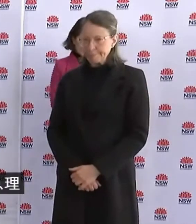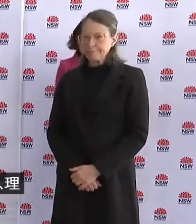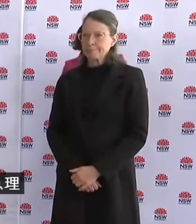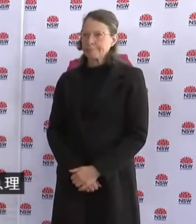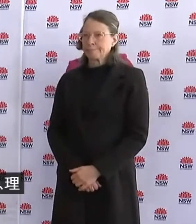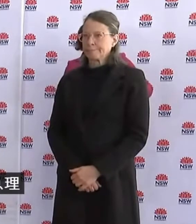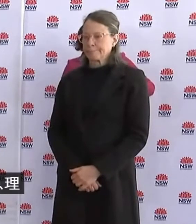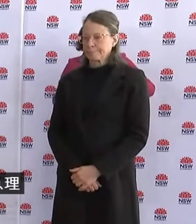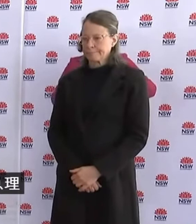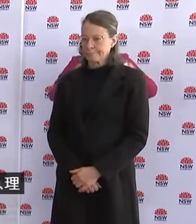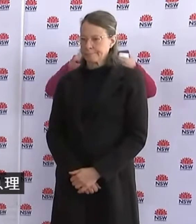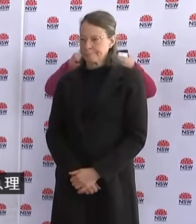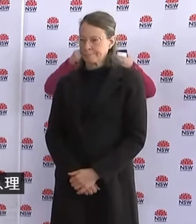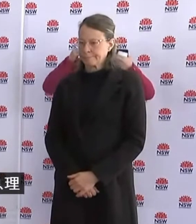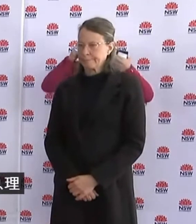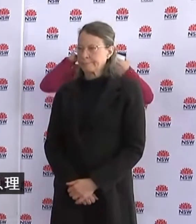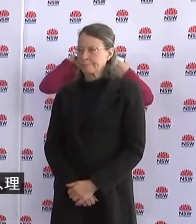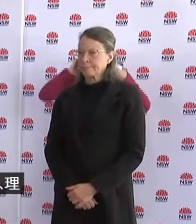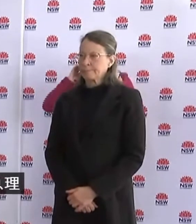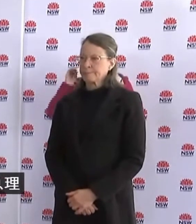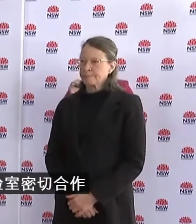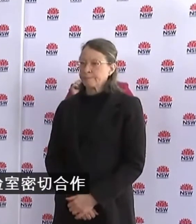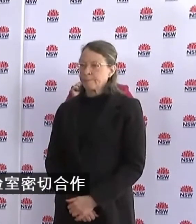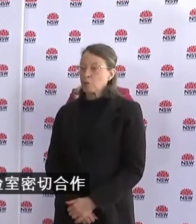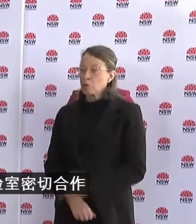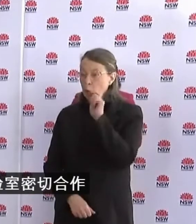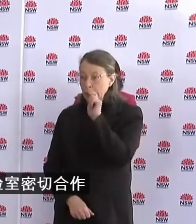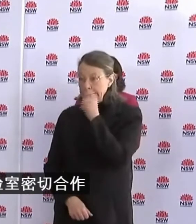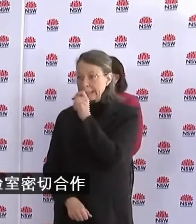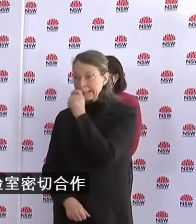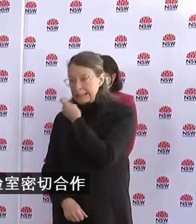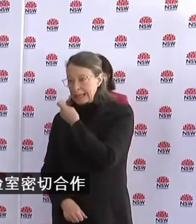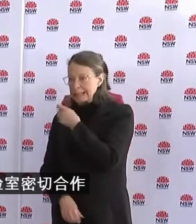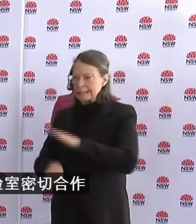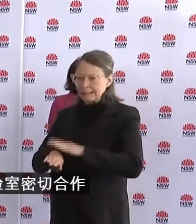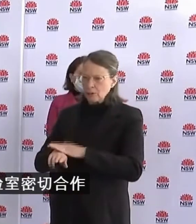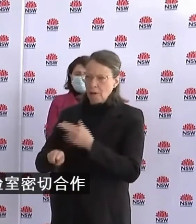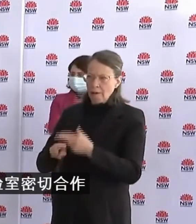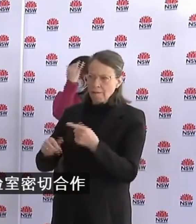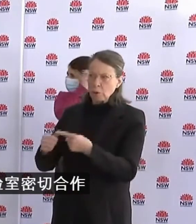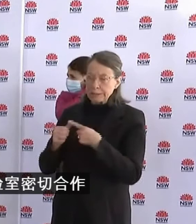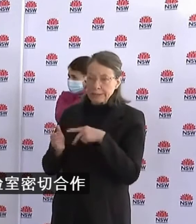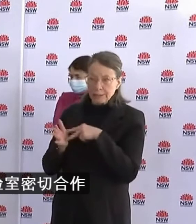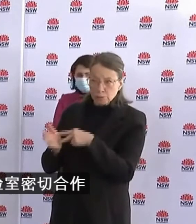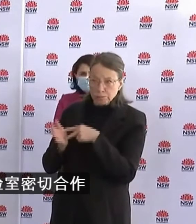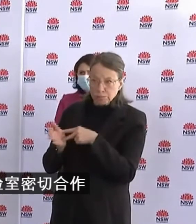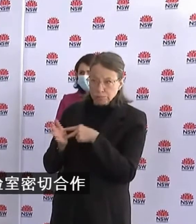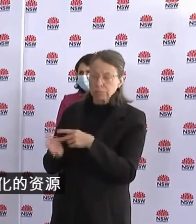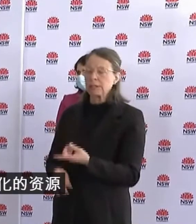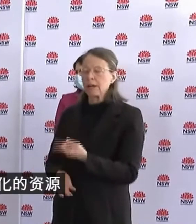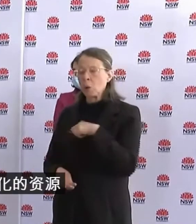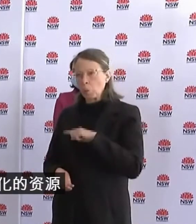Thanks, Premier. So in terms of turnaround time, we have been working very closely with all the laboratories, public and